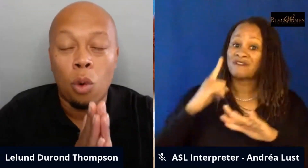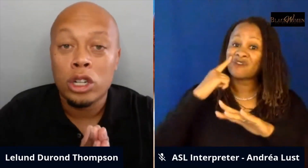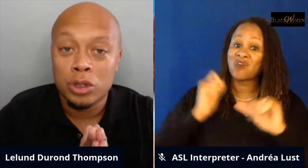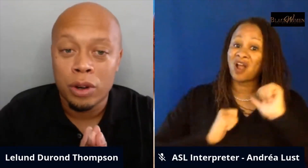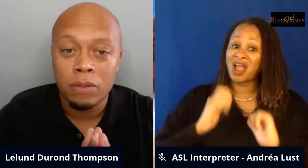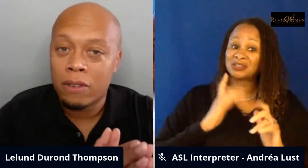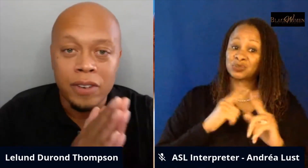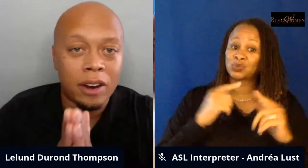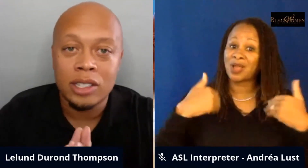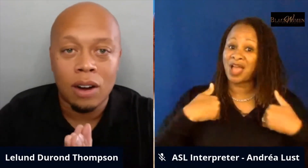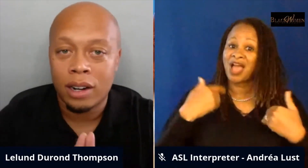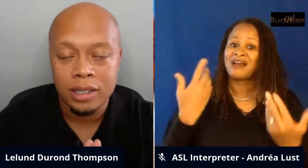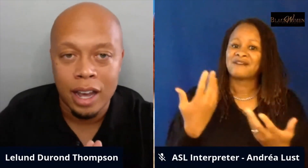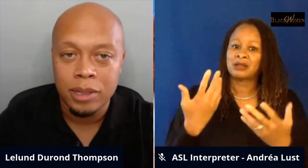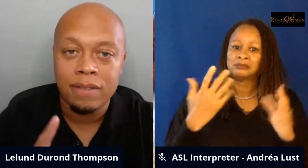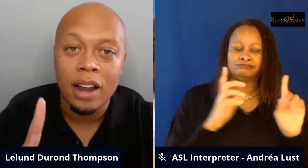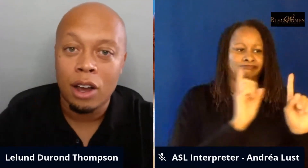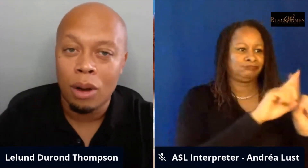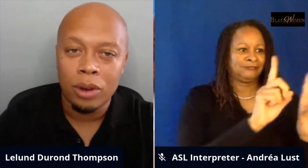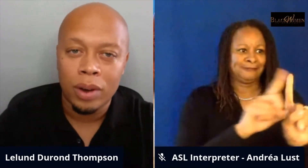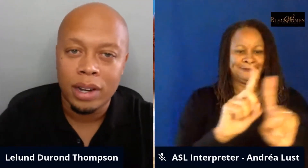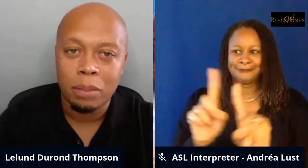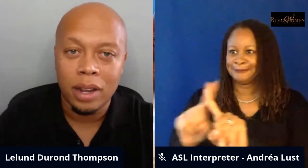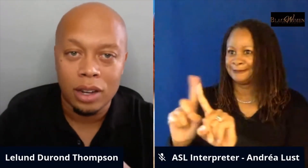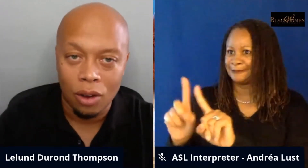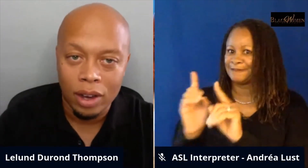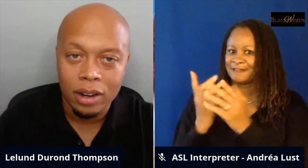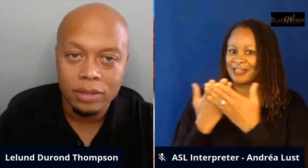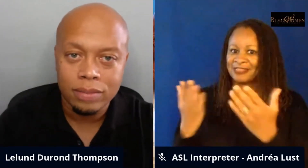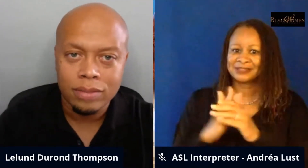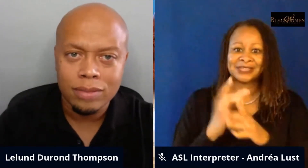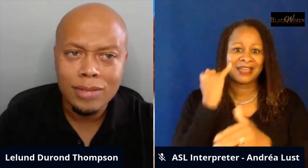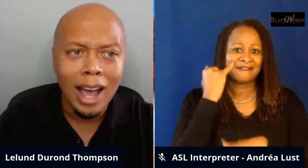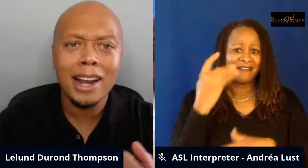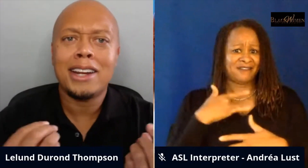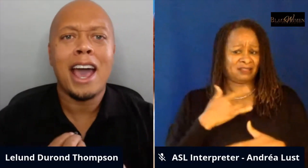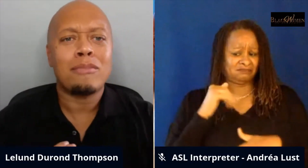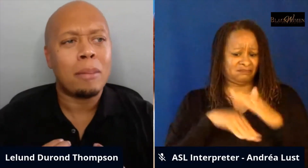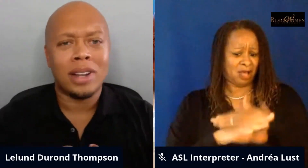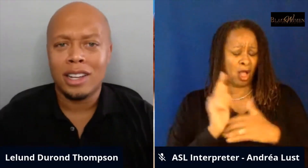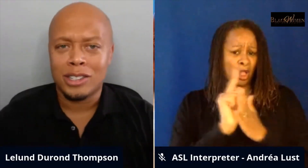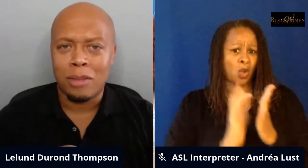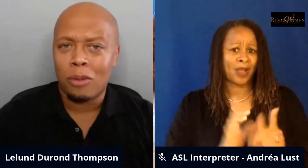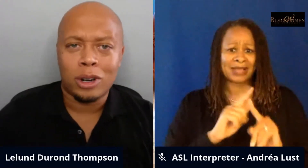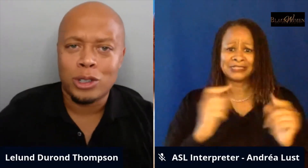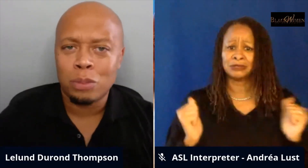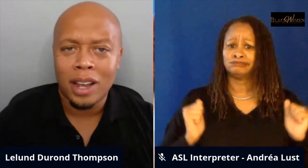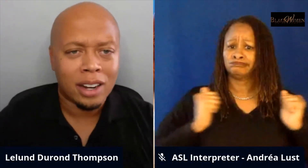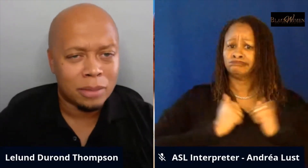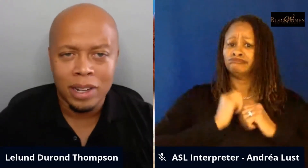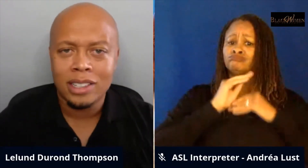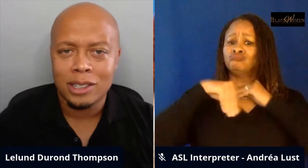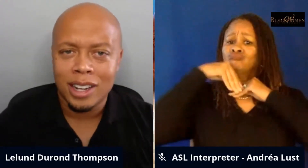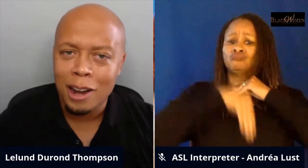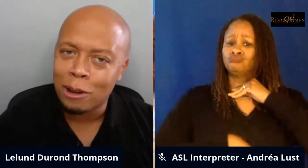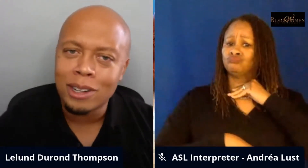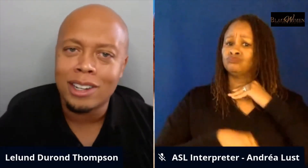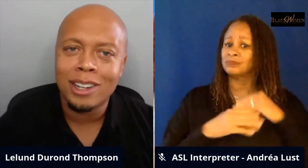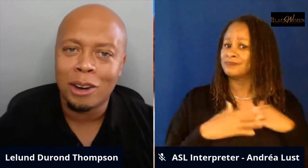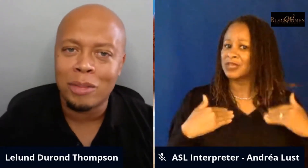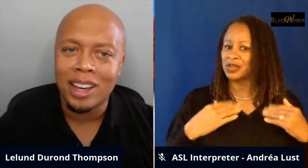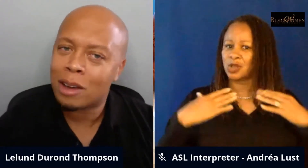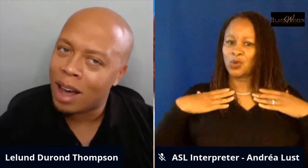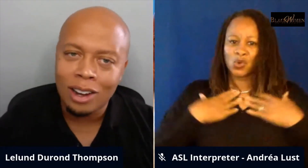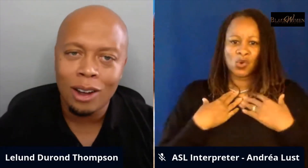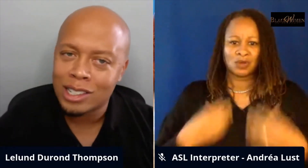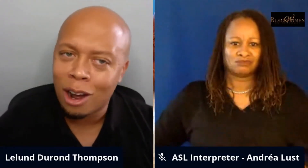the wardrobe for various archetypes. If I know I'm going in to play a lawyer, I need to have my blazer, my 1 or 2 blazers that I know look good